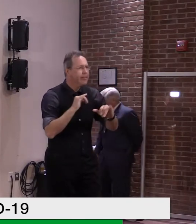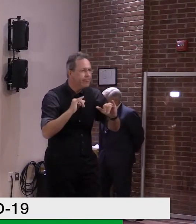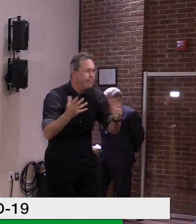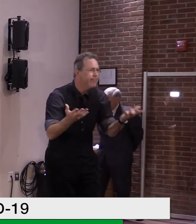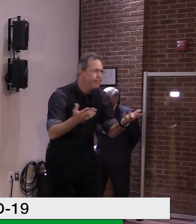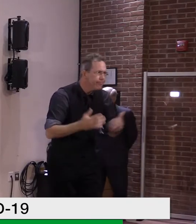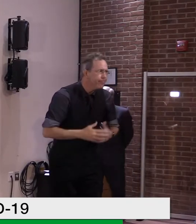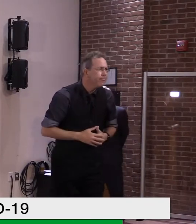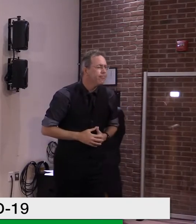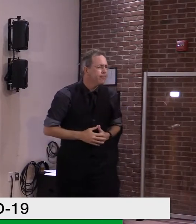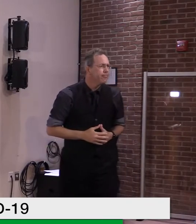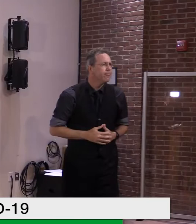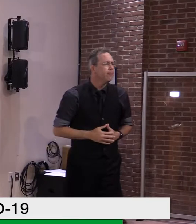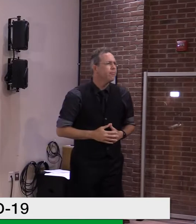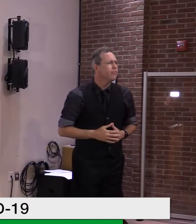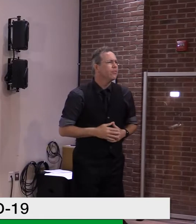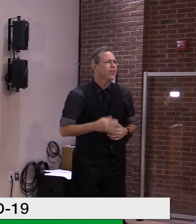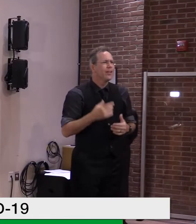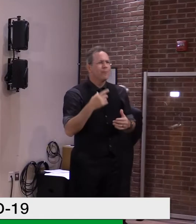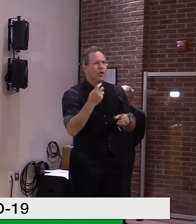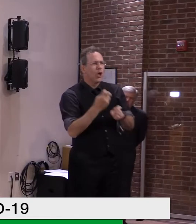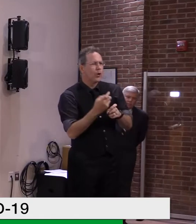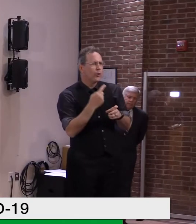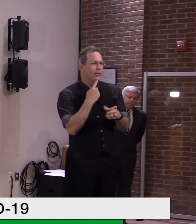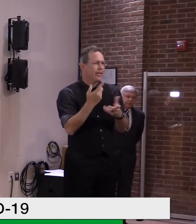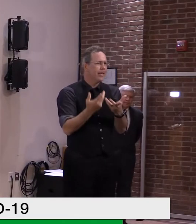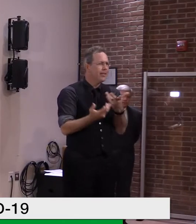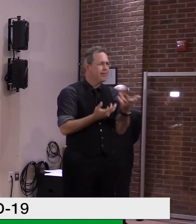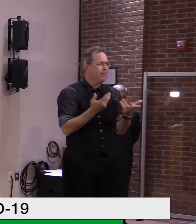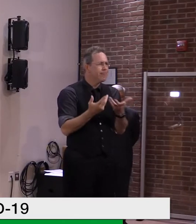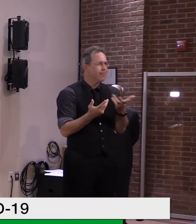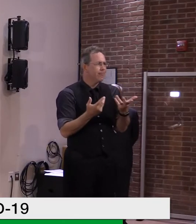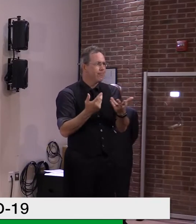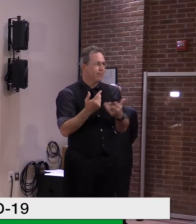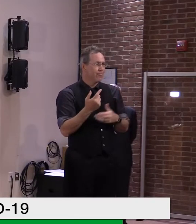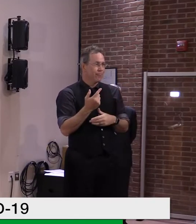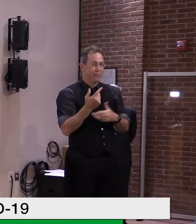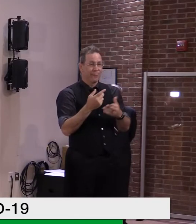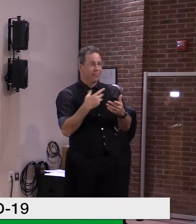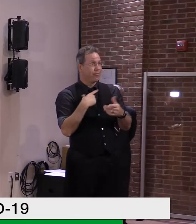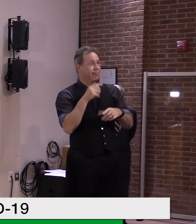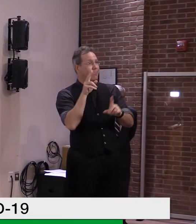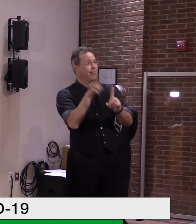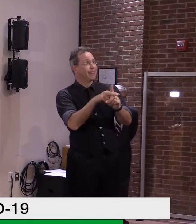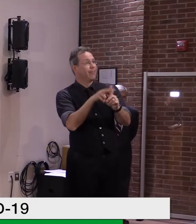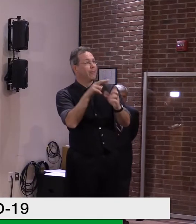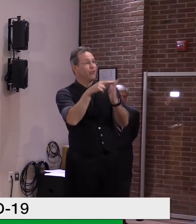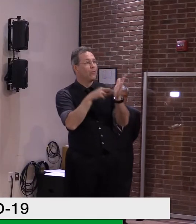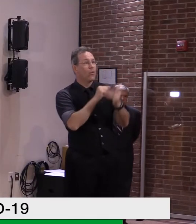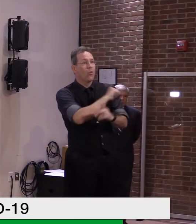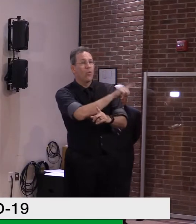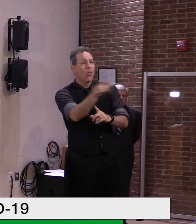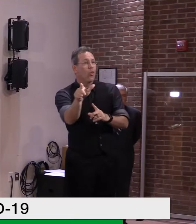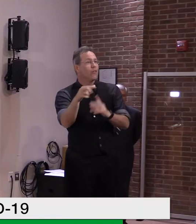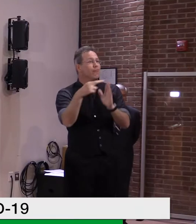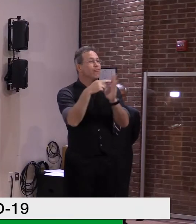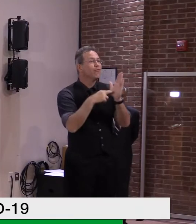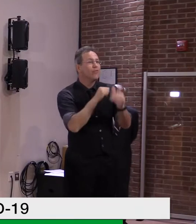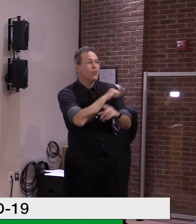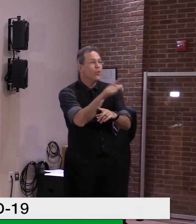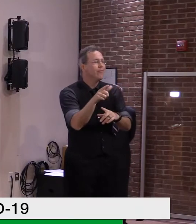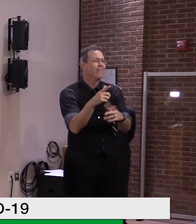all or one requirement that fits all circumstances. So it's really case specific, but there does have to be a direct